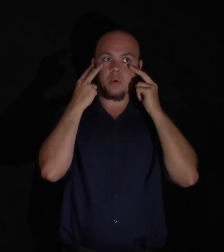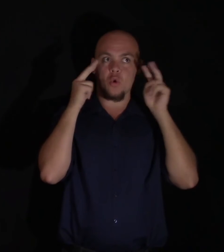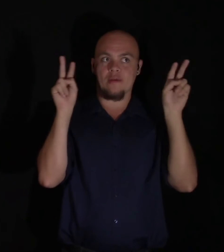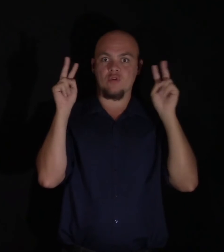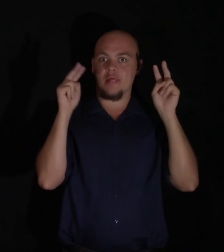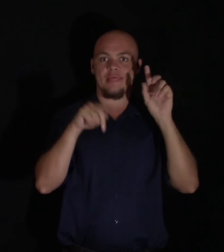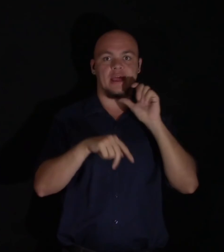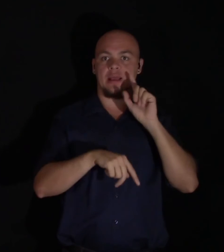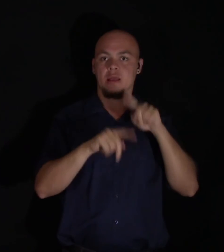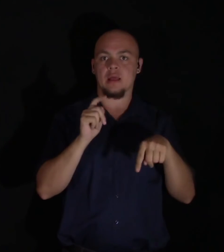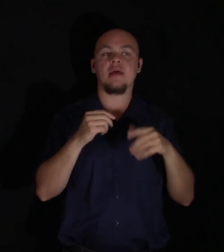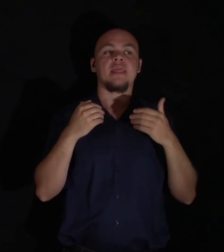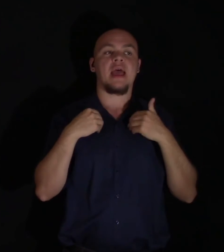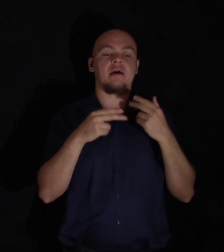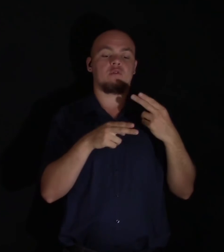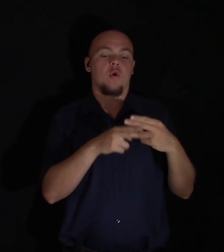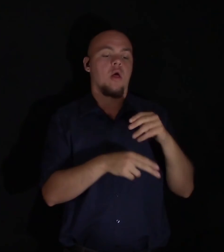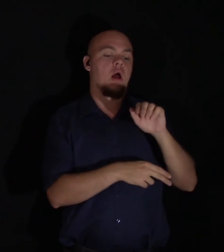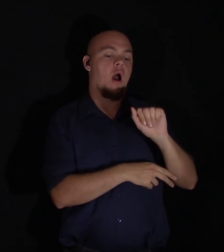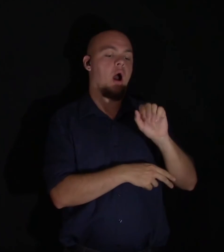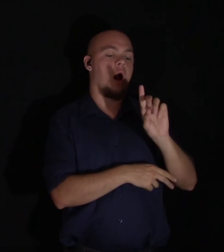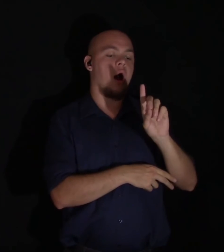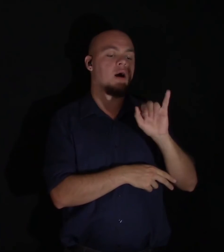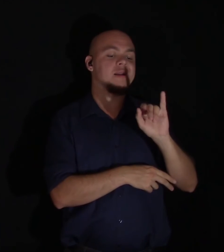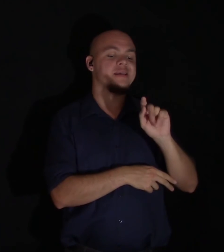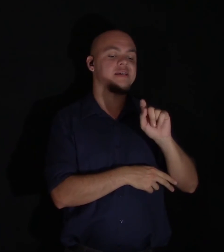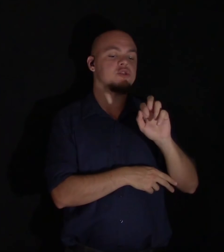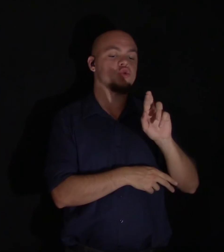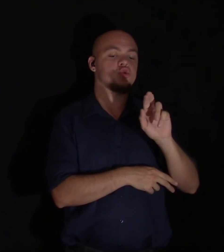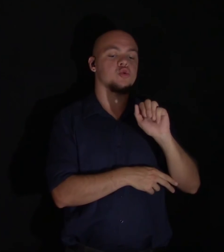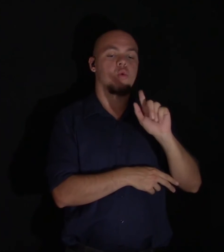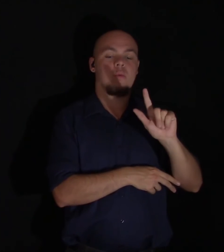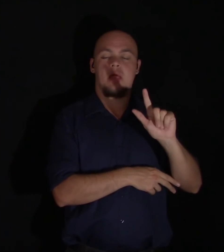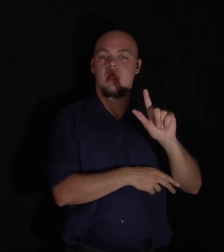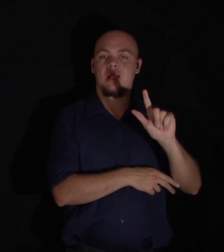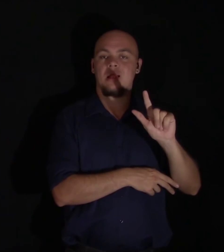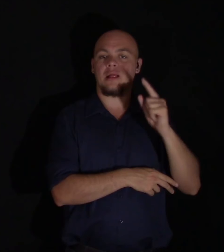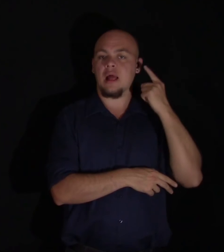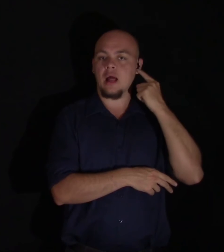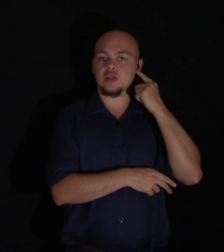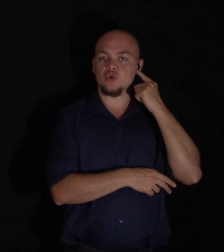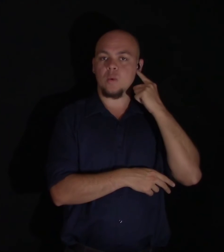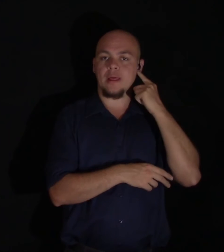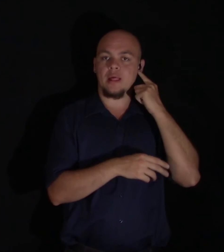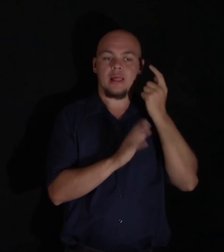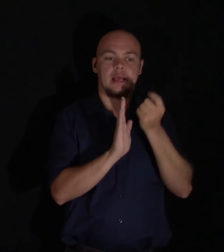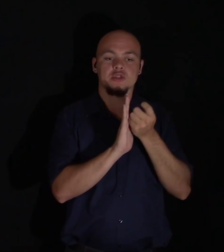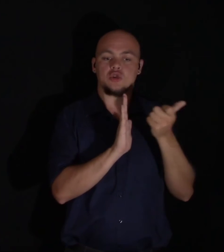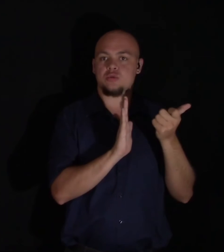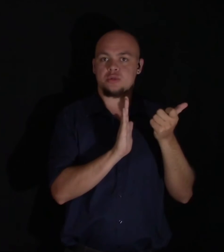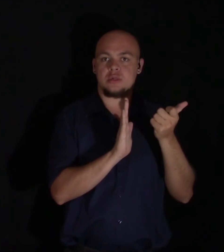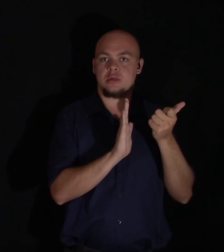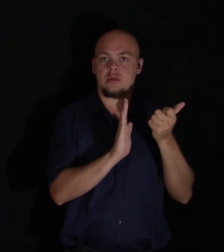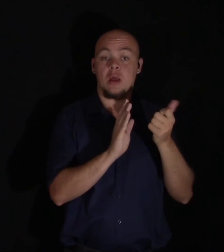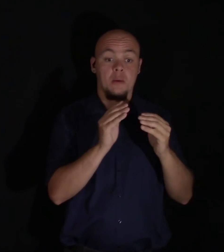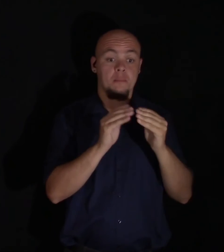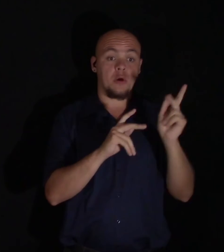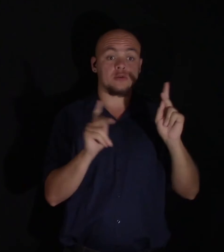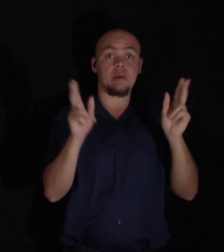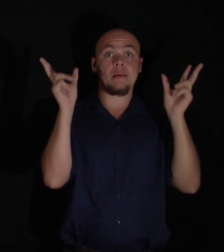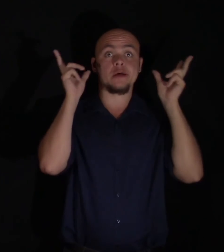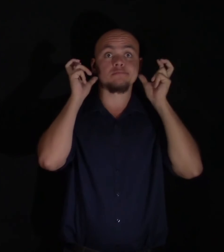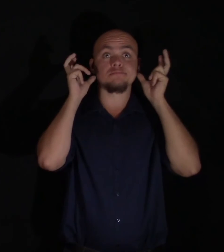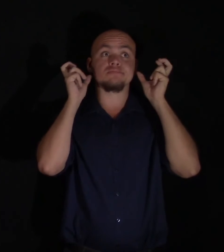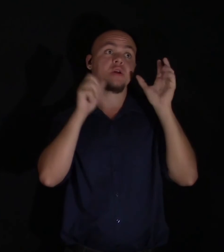called auditory exclusion, which is where you don't hear at the same rate as most folks, or as you